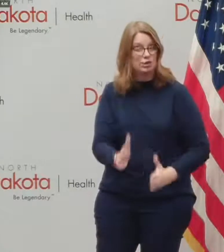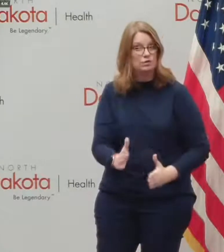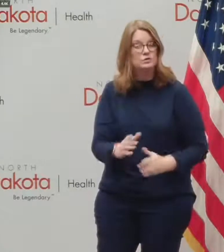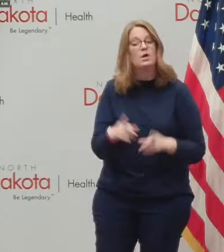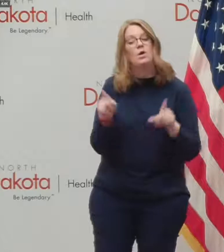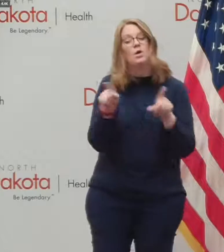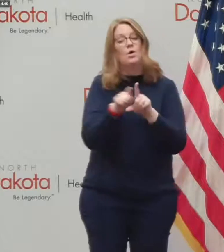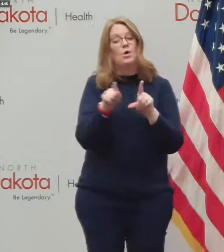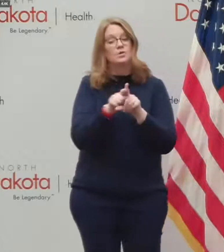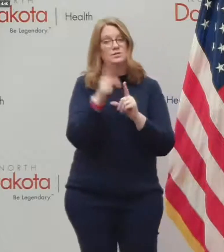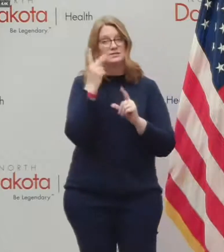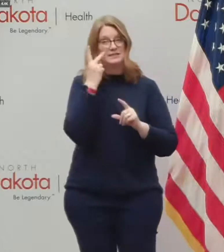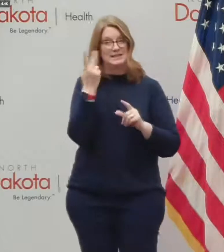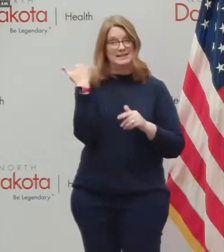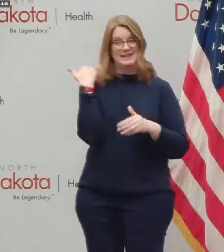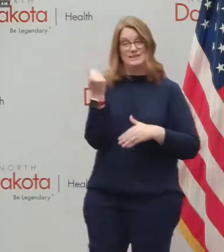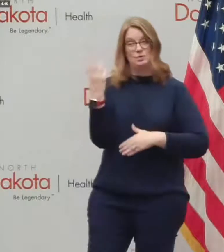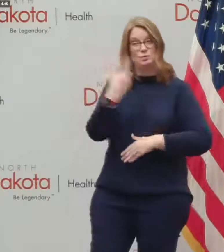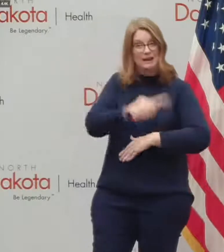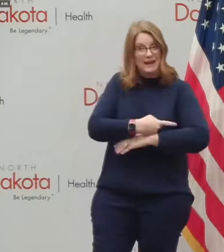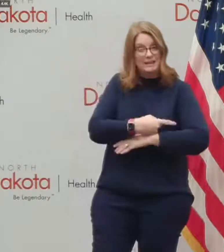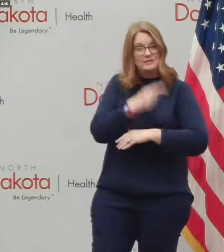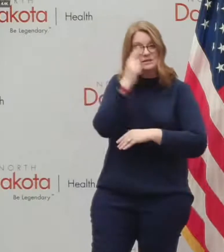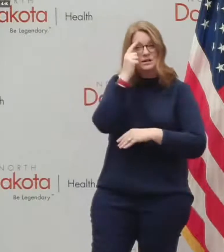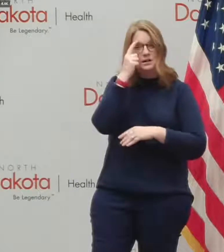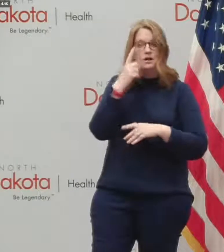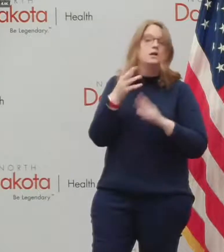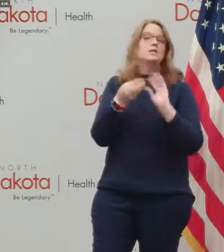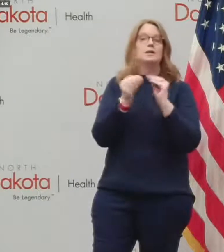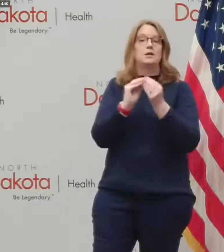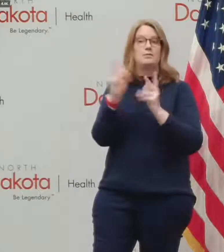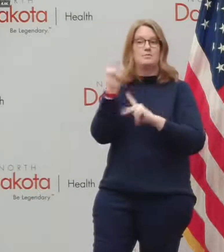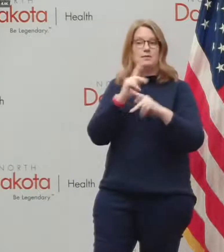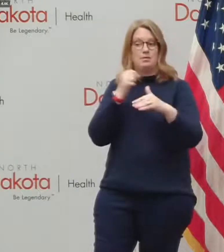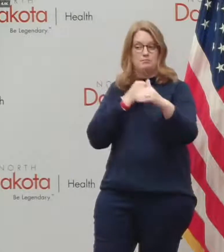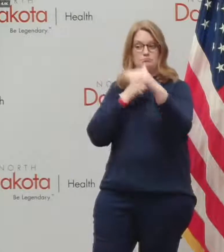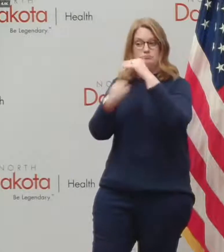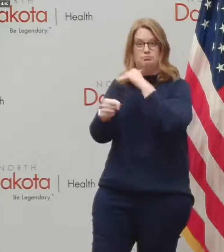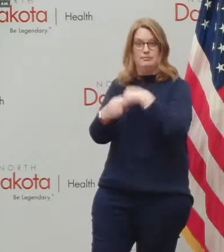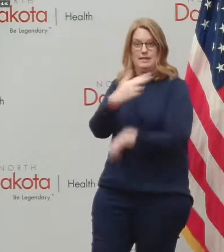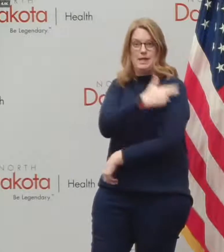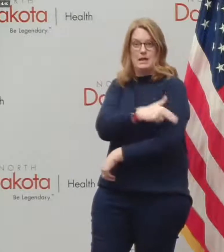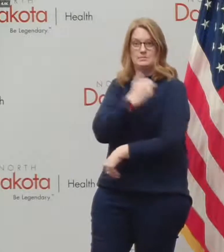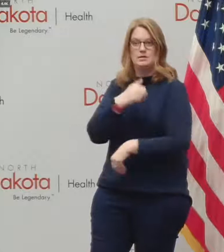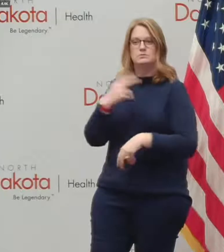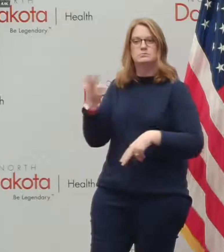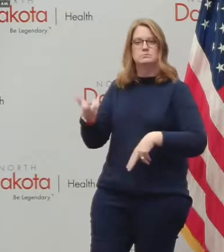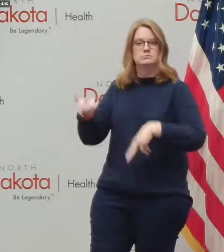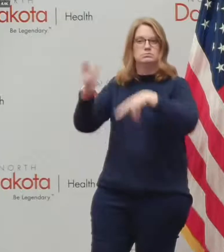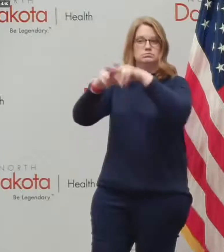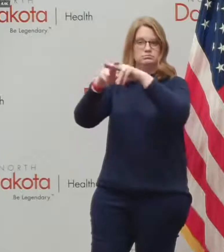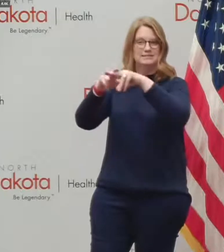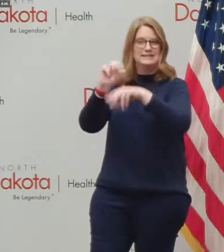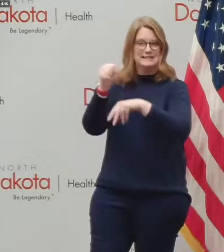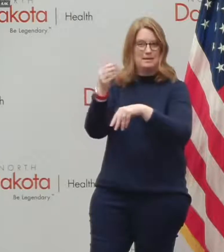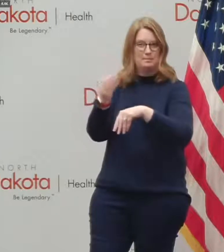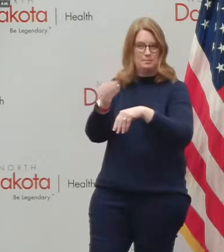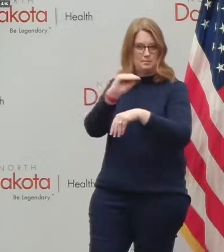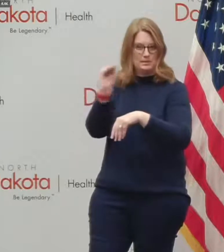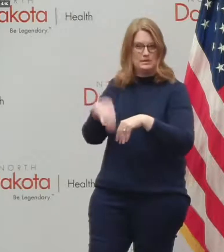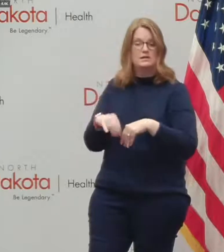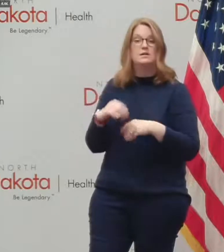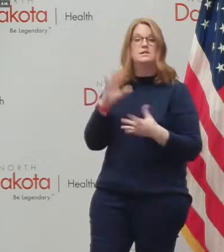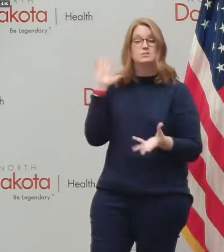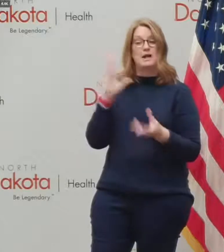also watched just in the last few days our hospitalizations due to COVID rise by another 10% to